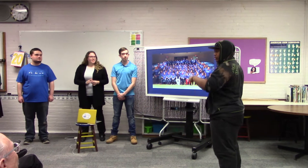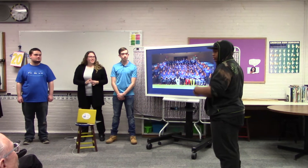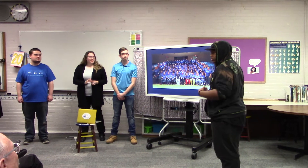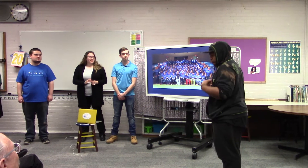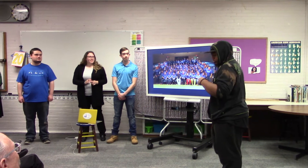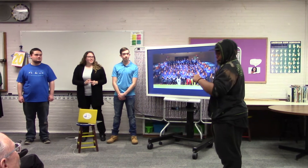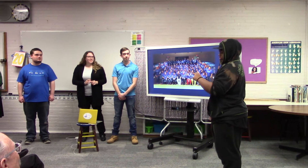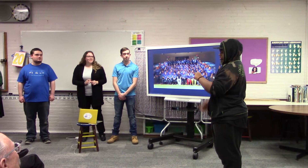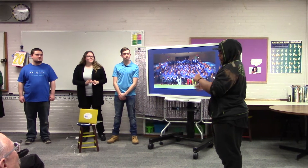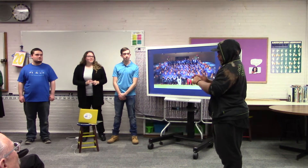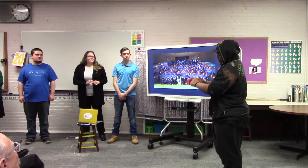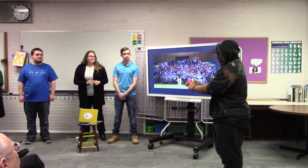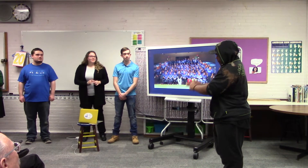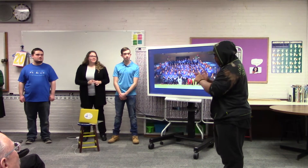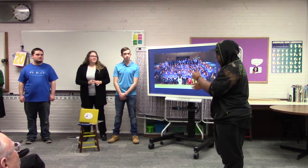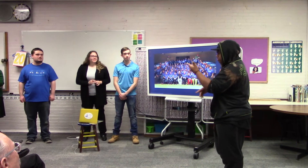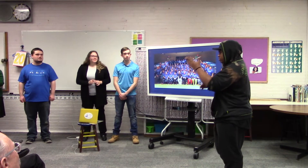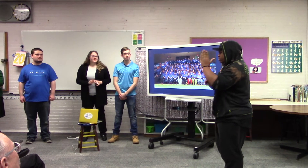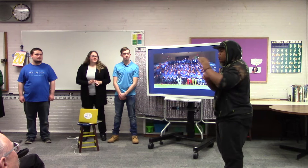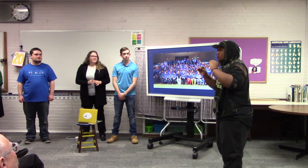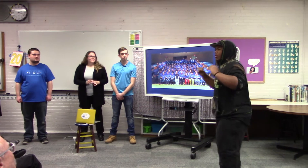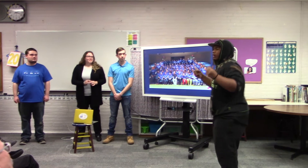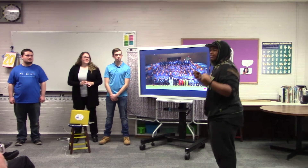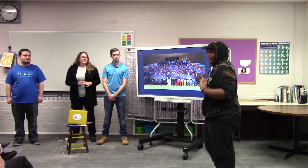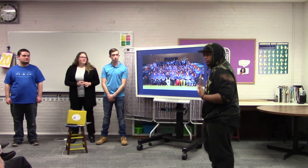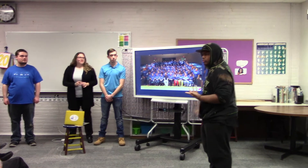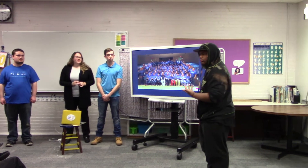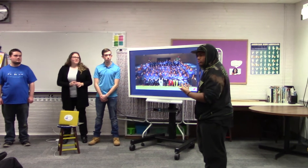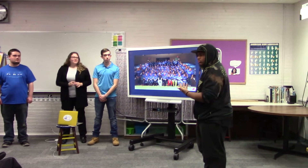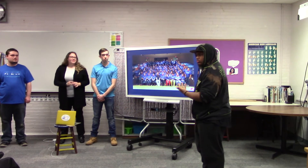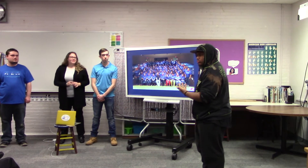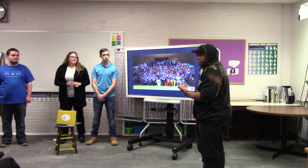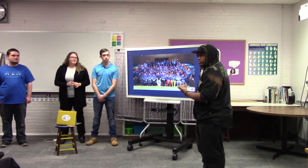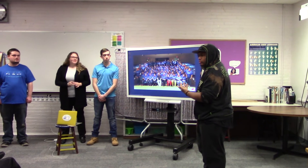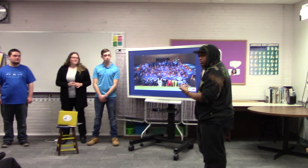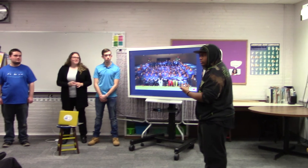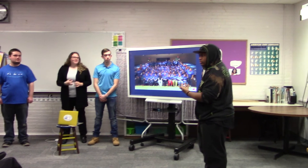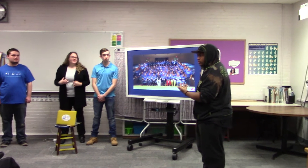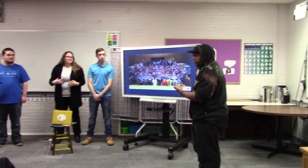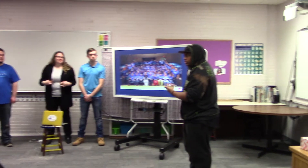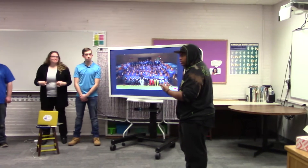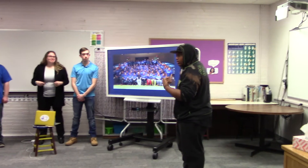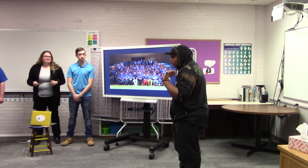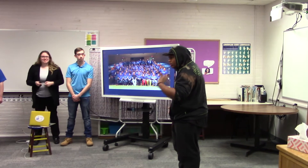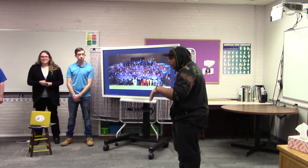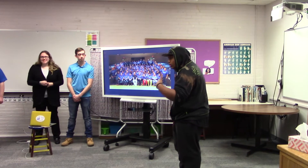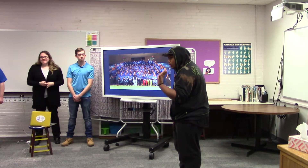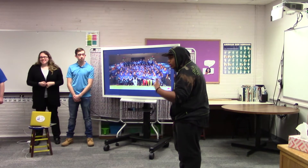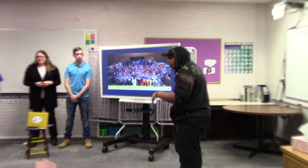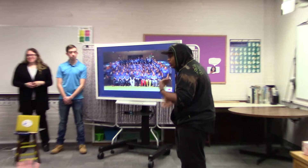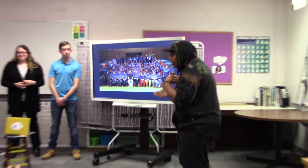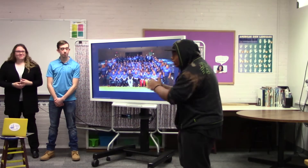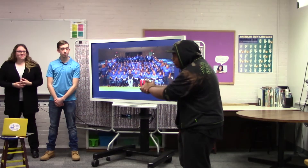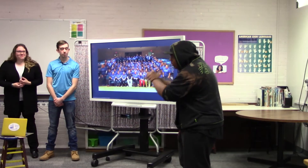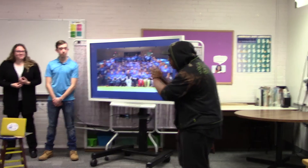So the reason why I came up here to ask is because I was thoroughly impressed with them coming up here. None of them were afraid. They weren't intimidated at all.